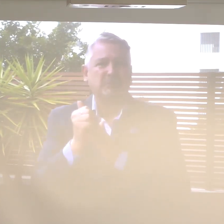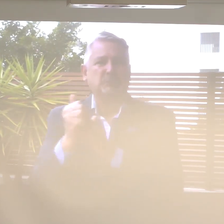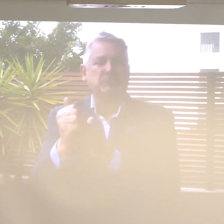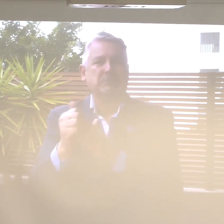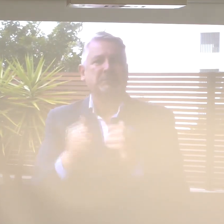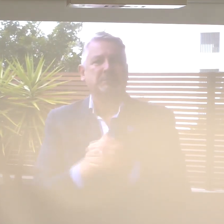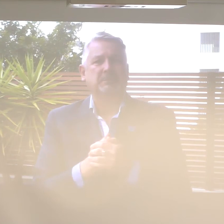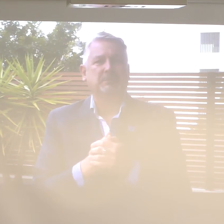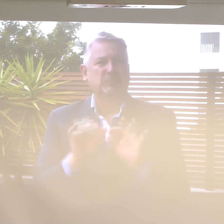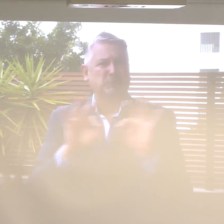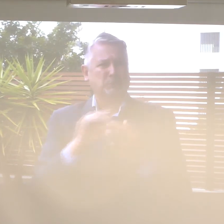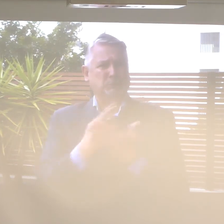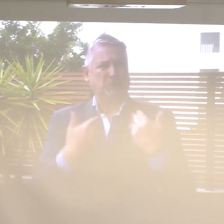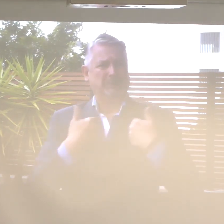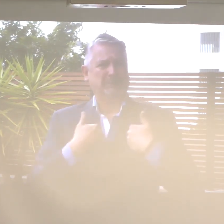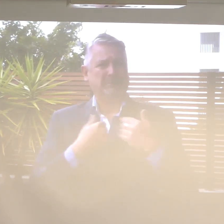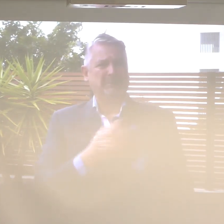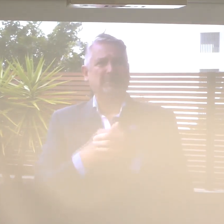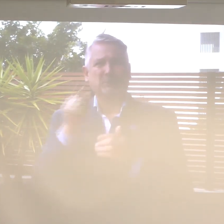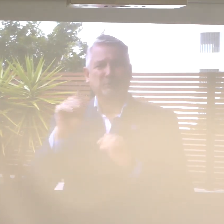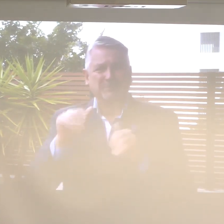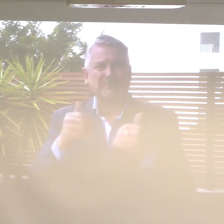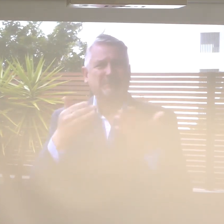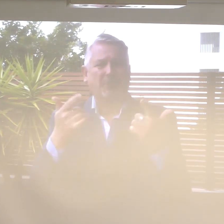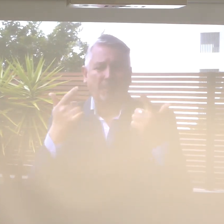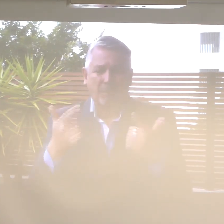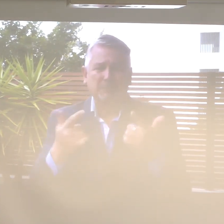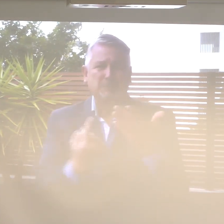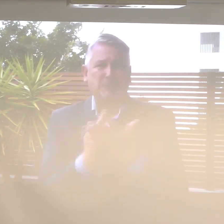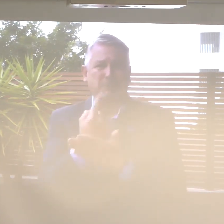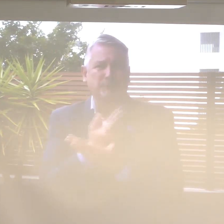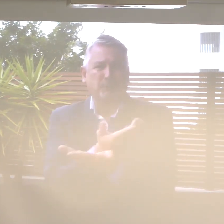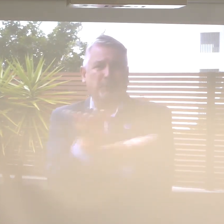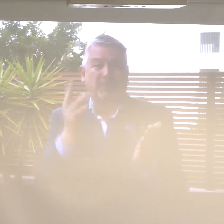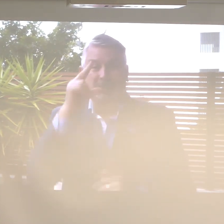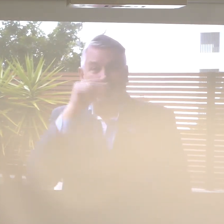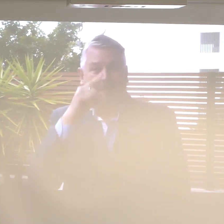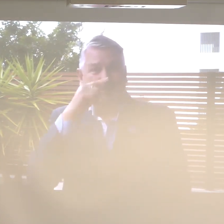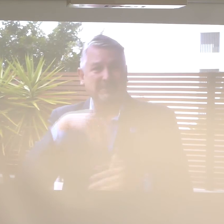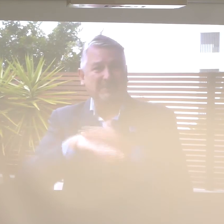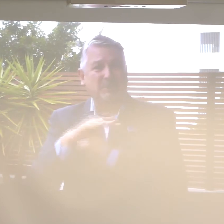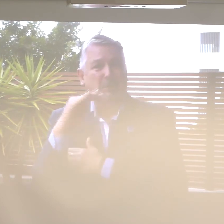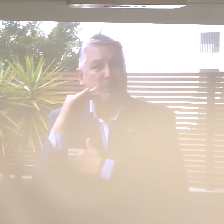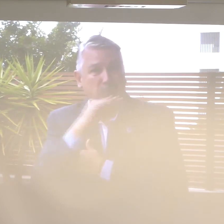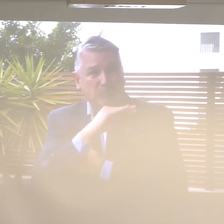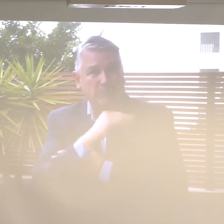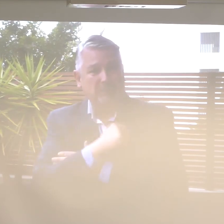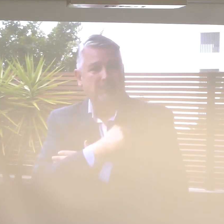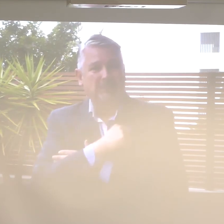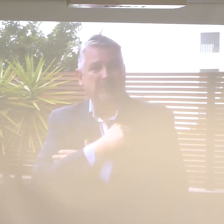of confidence and instilled that confidence in me in terms of leadership, but not only me, I know he's given many other opportunities to younger